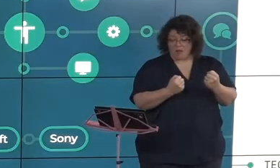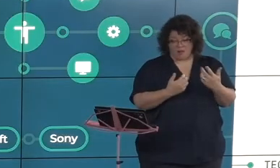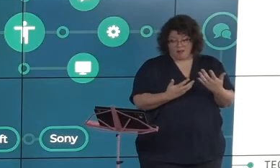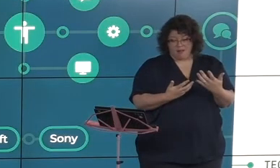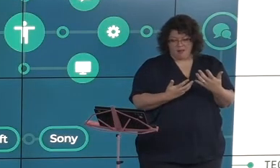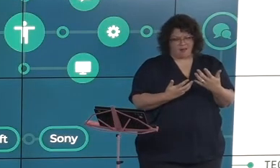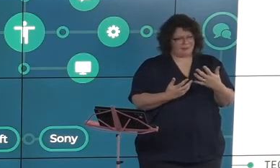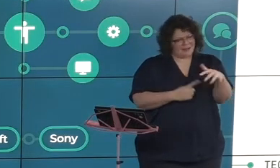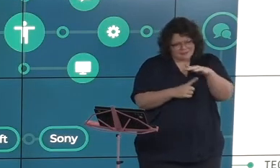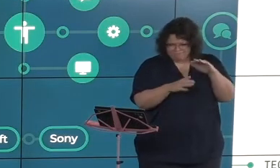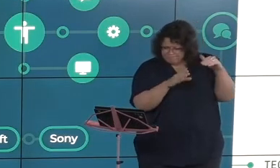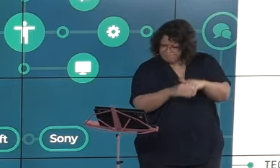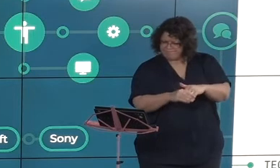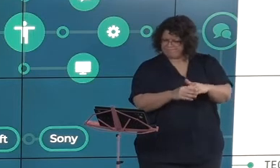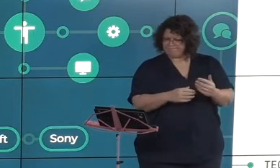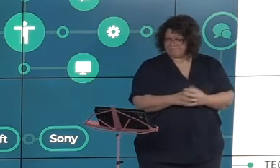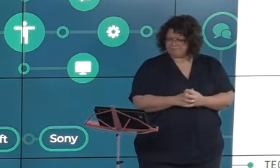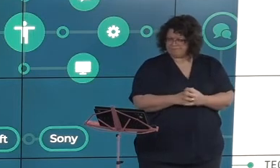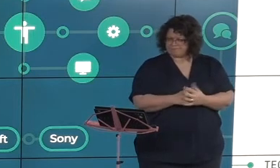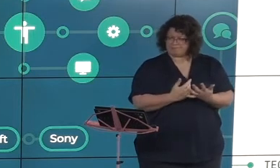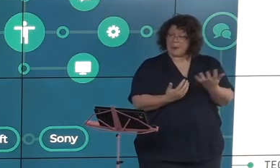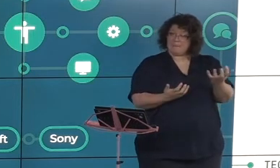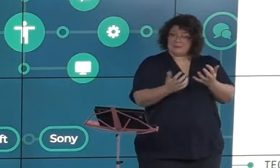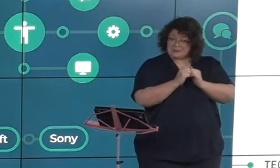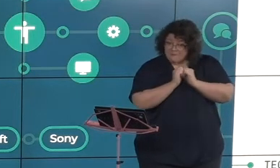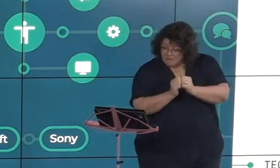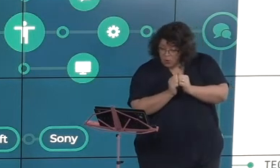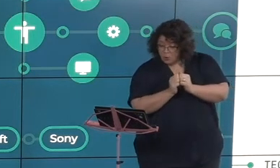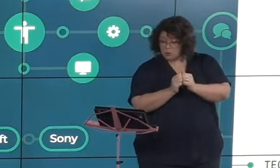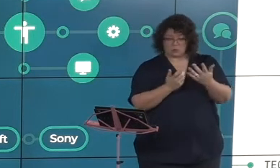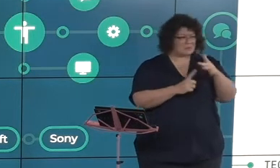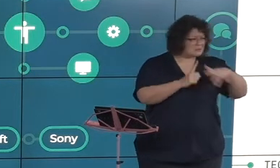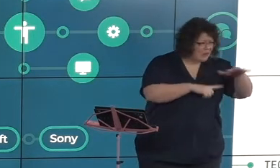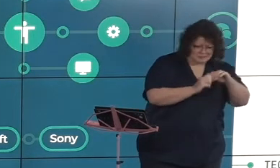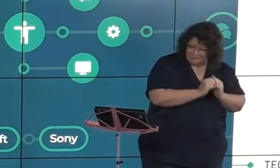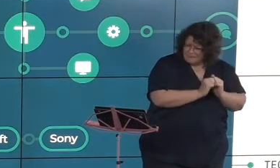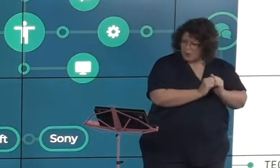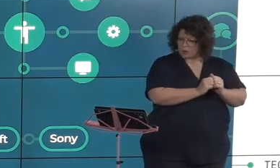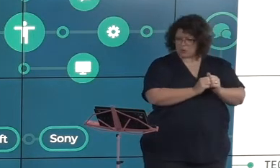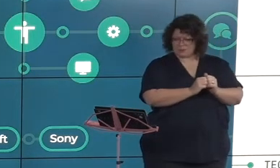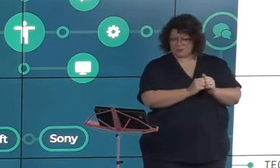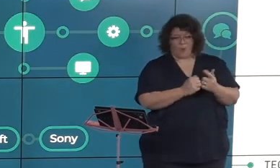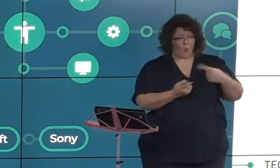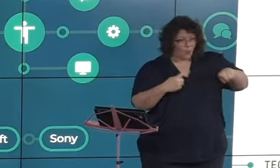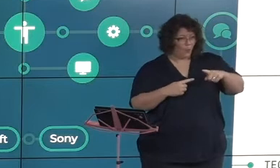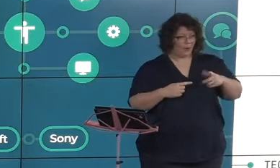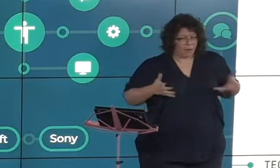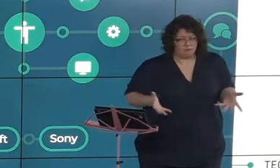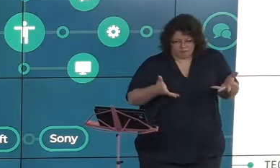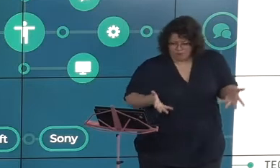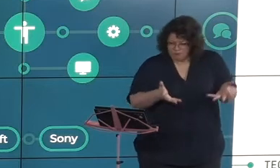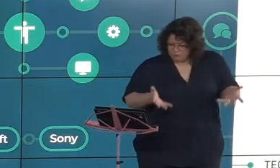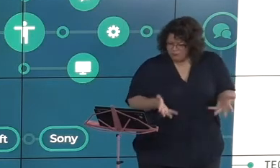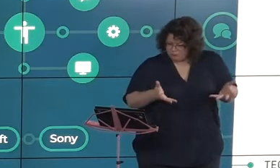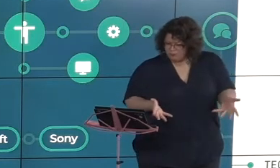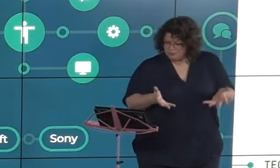be a contagion. But this is not, and we know this as well, this is not about it's the good thing to do, it's the worthy thing to do.